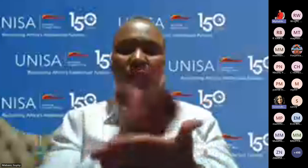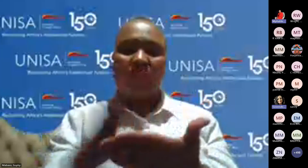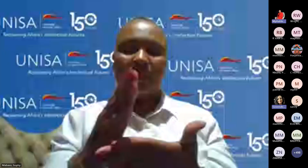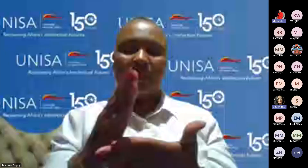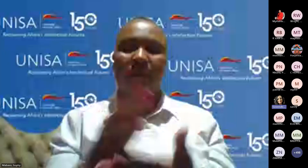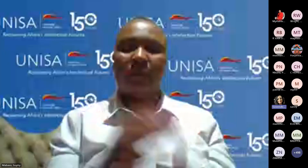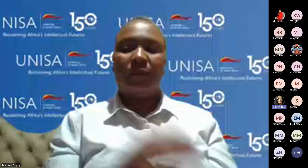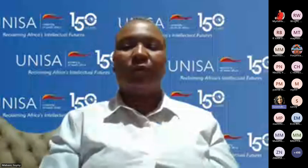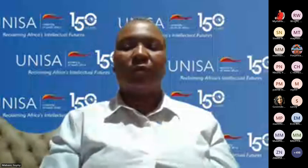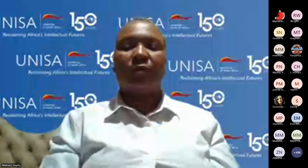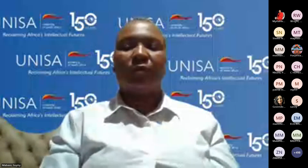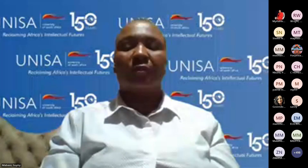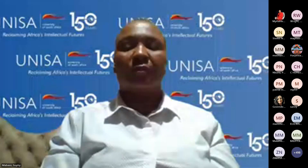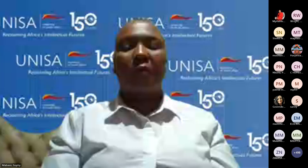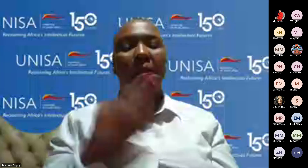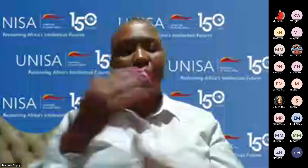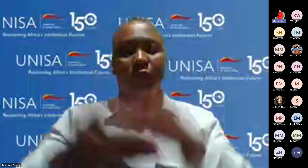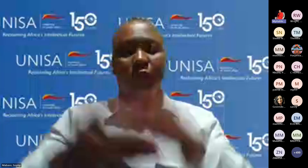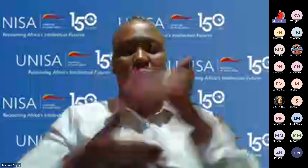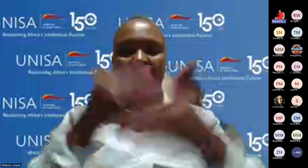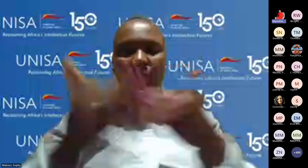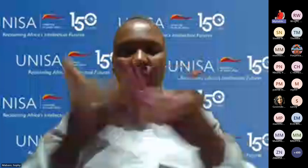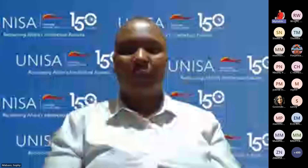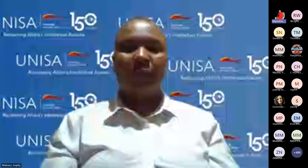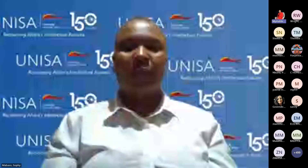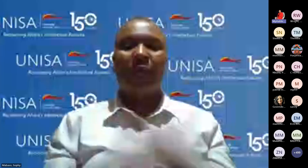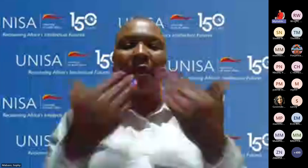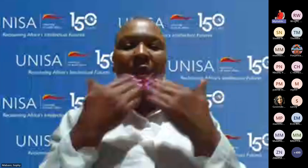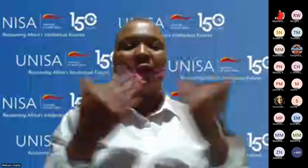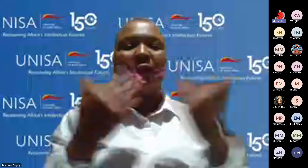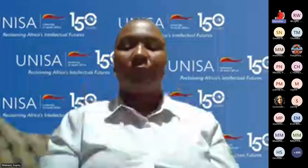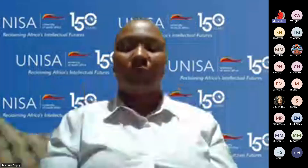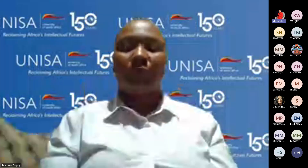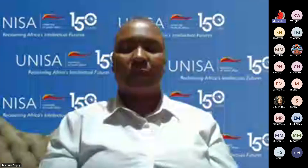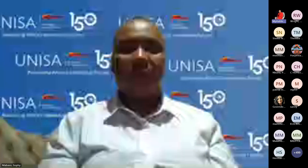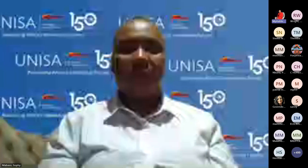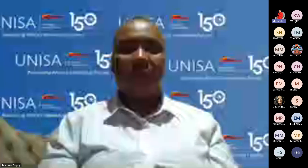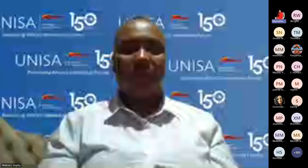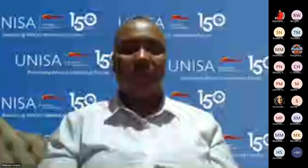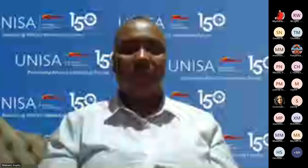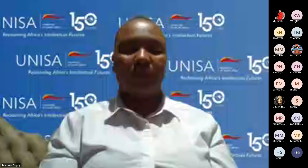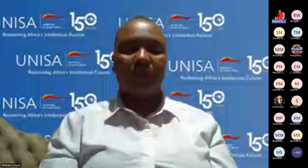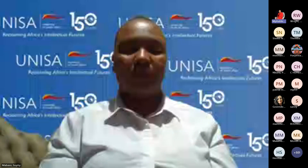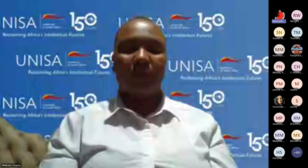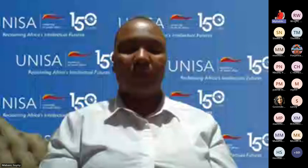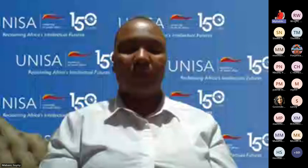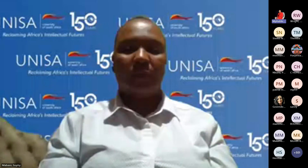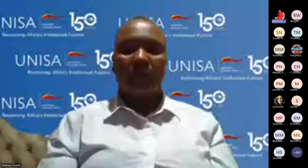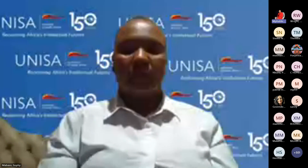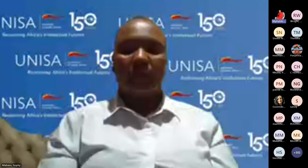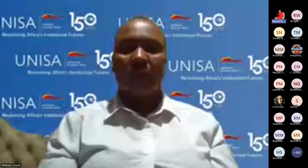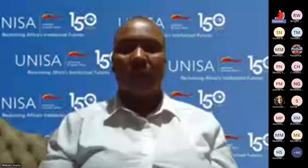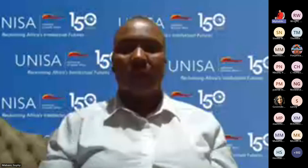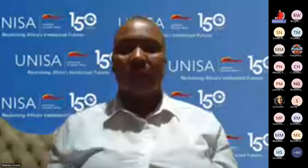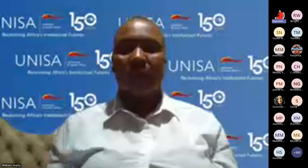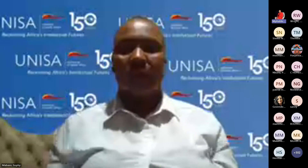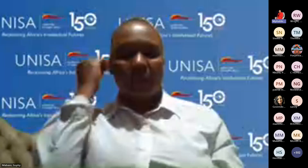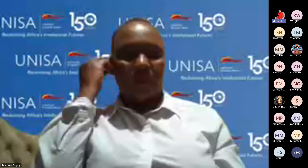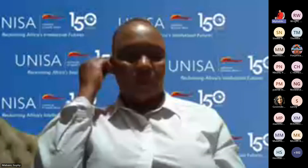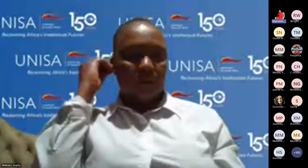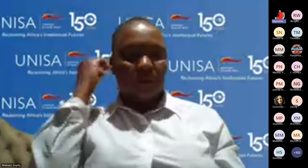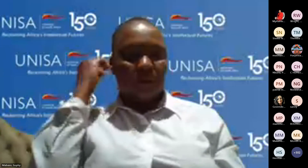Yes, you may. Thank you. Let me first make sure that my